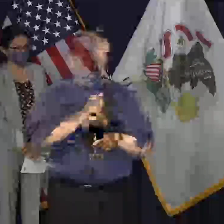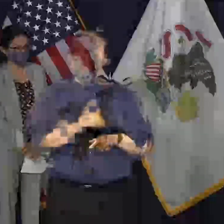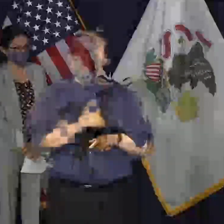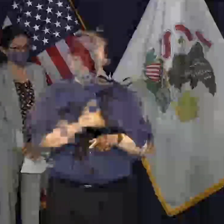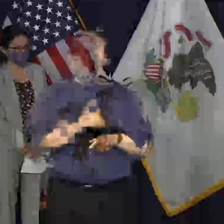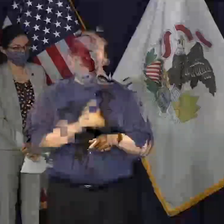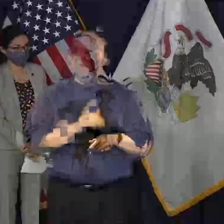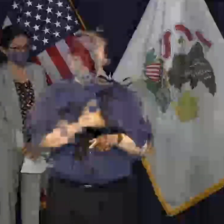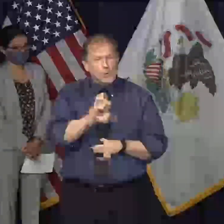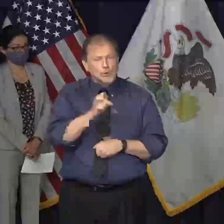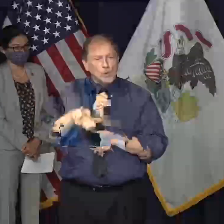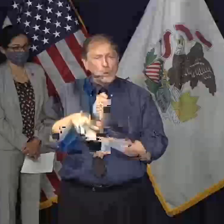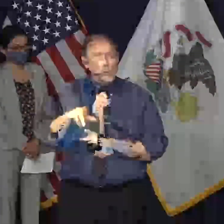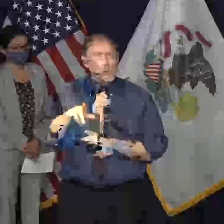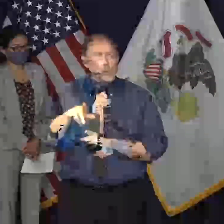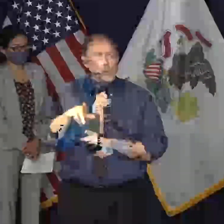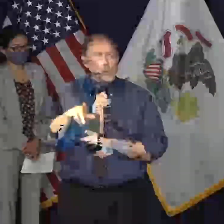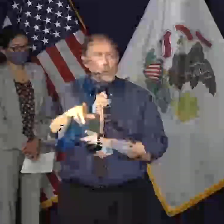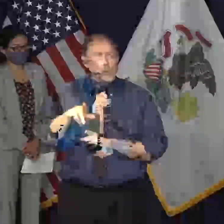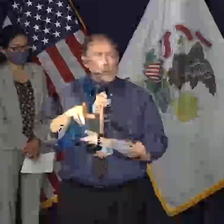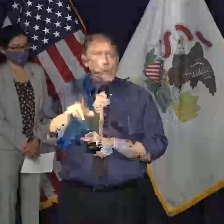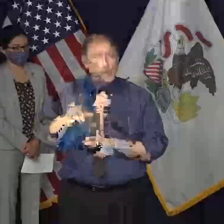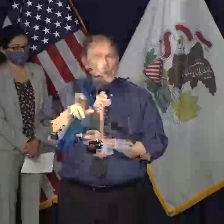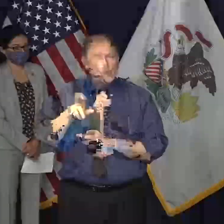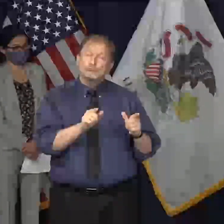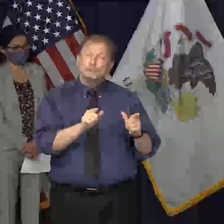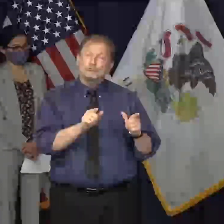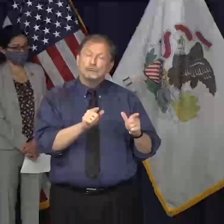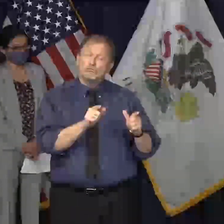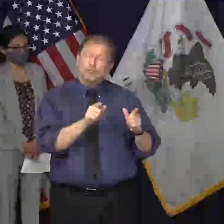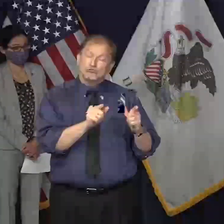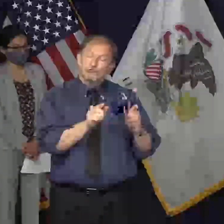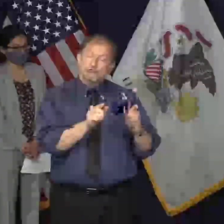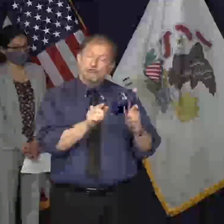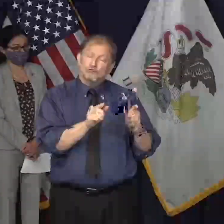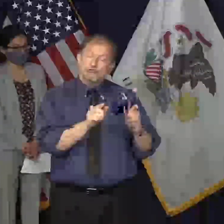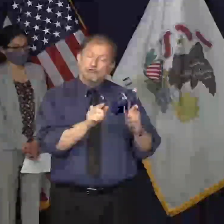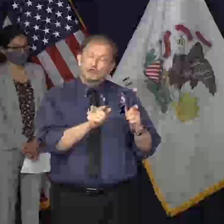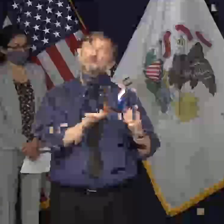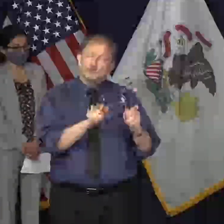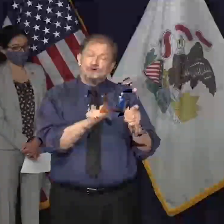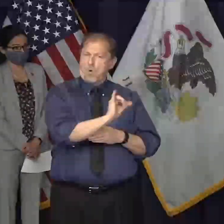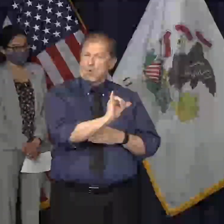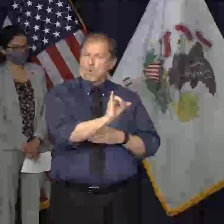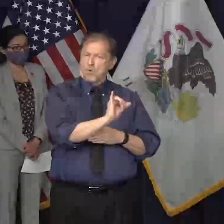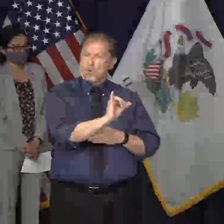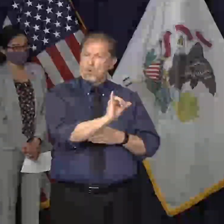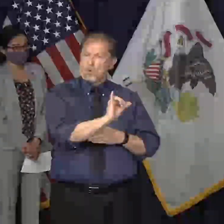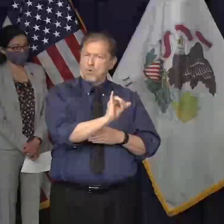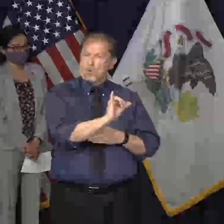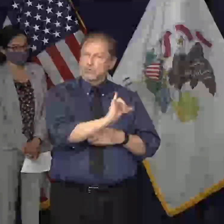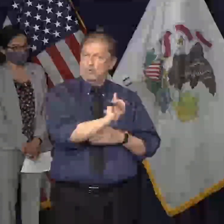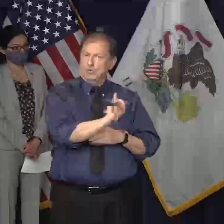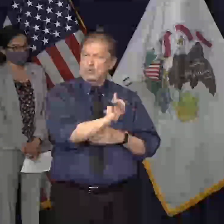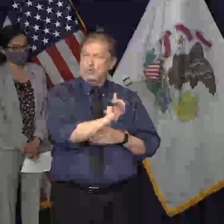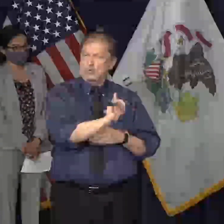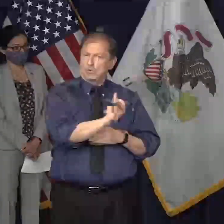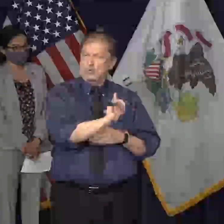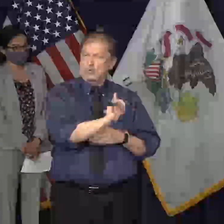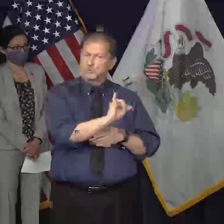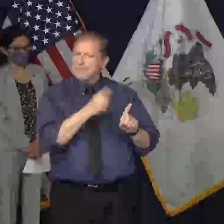General's Workplace Rights Bureau also. I want to also address the mask or face